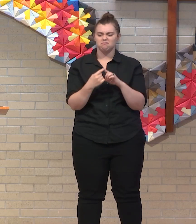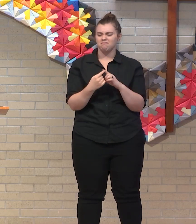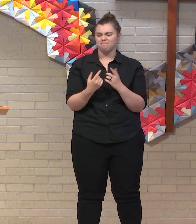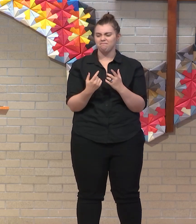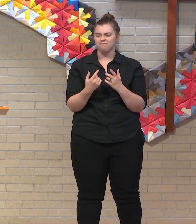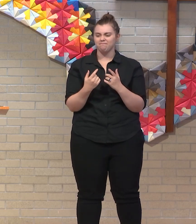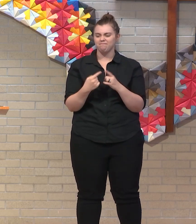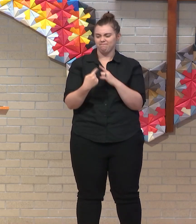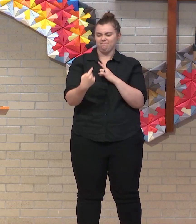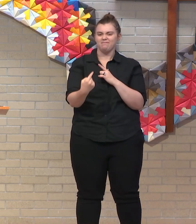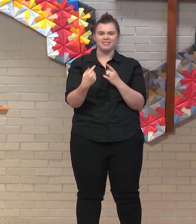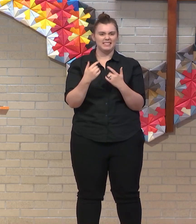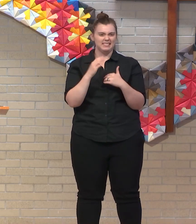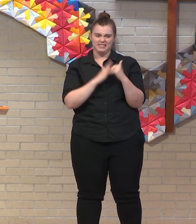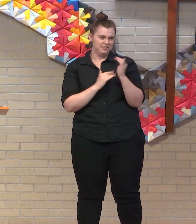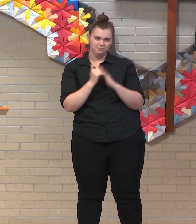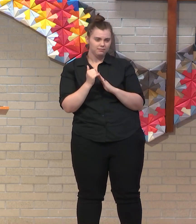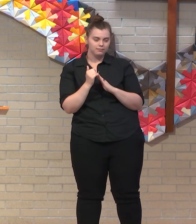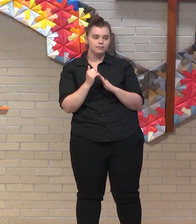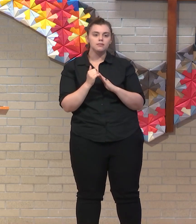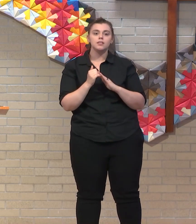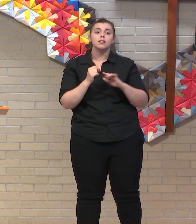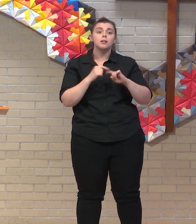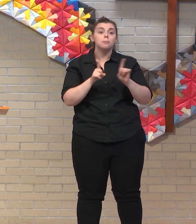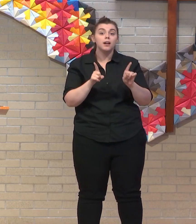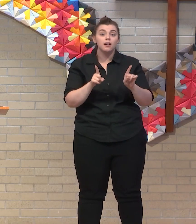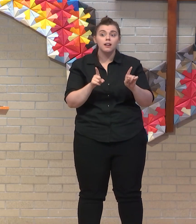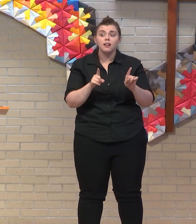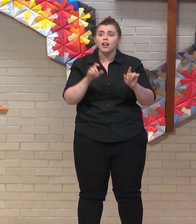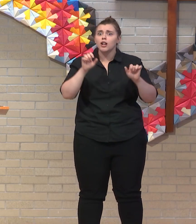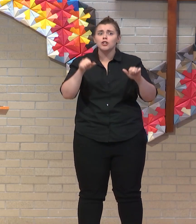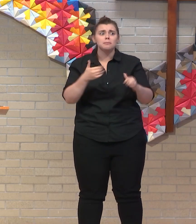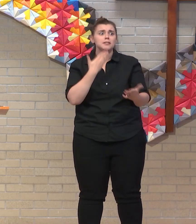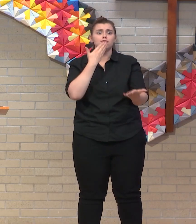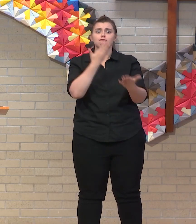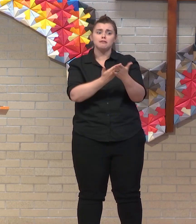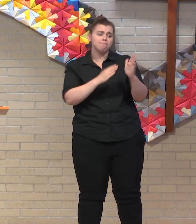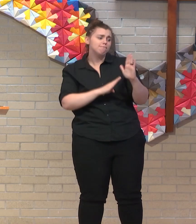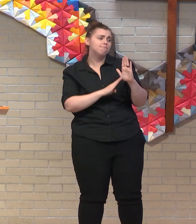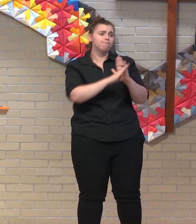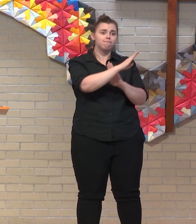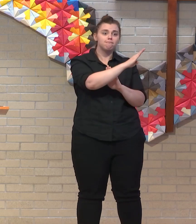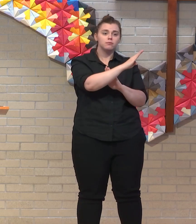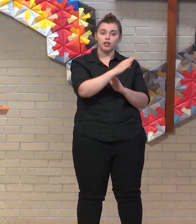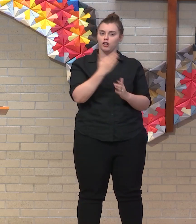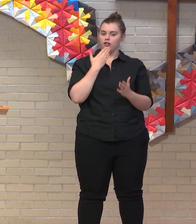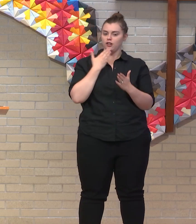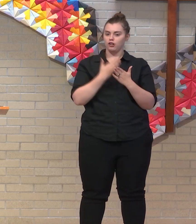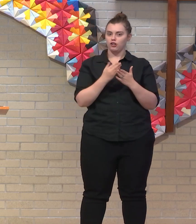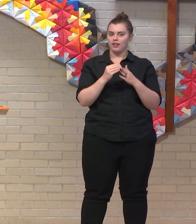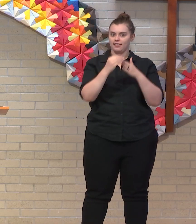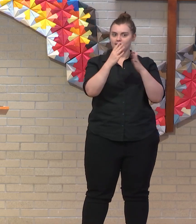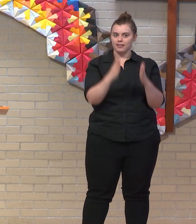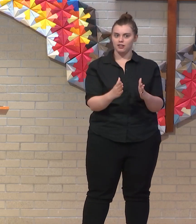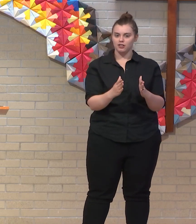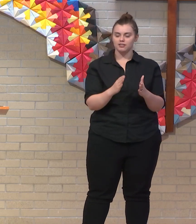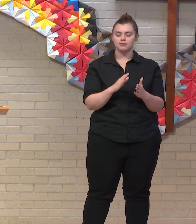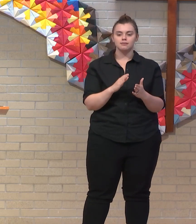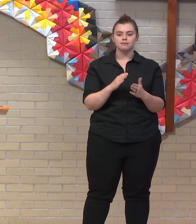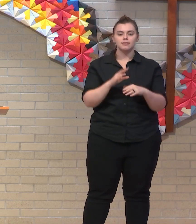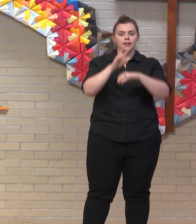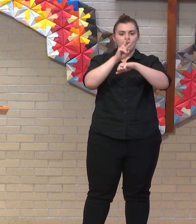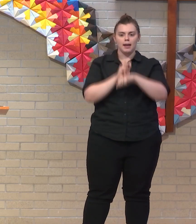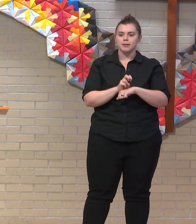and may feel uncomfortable, but the payoff can be huge. Good leaders make it a habit.